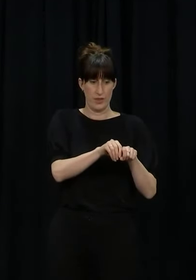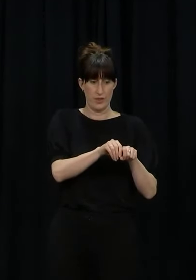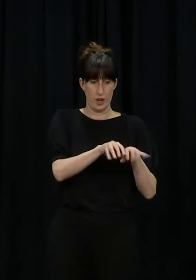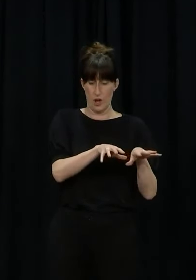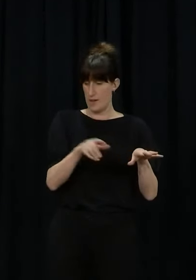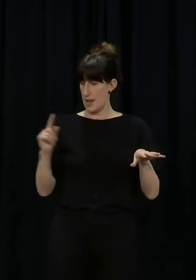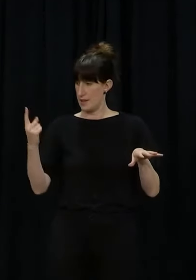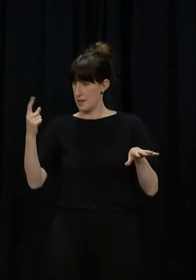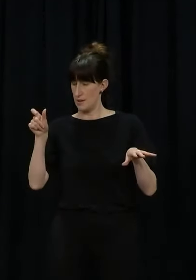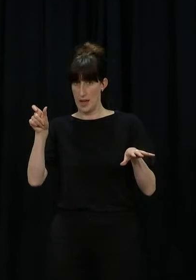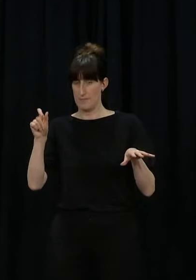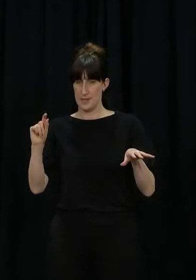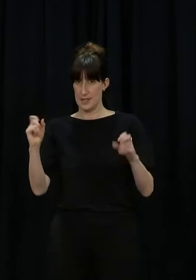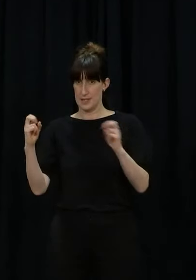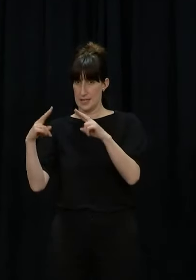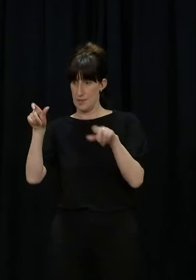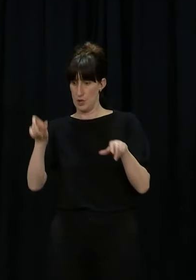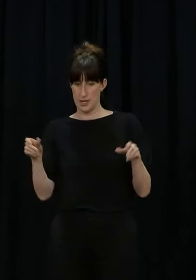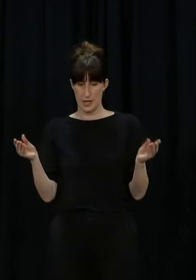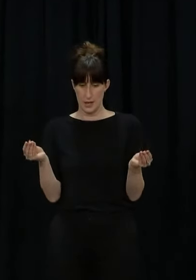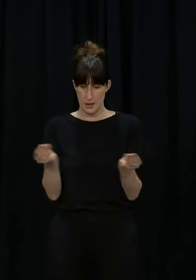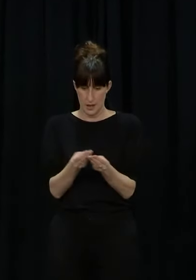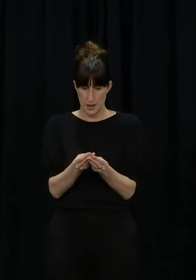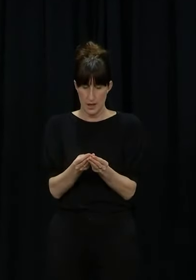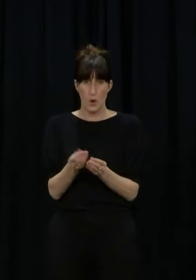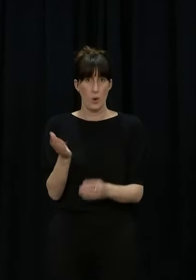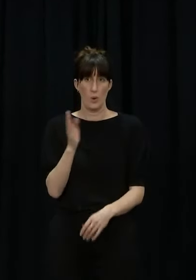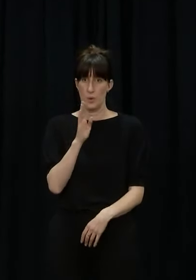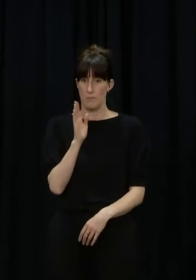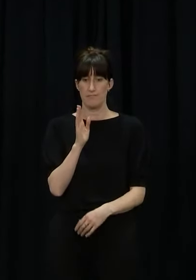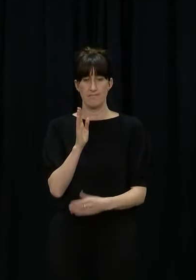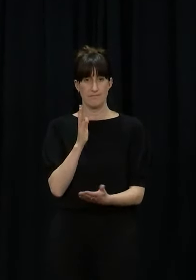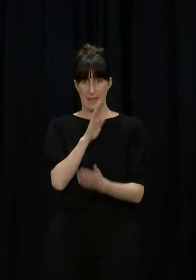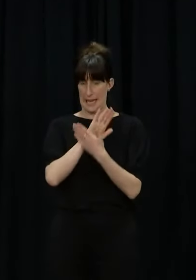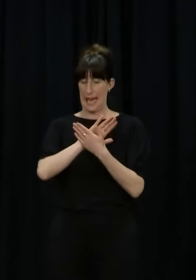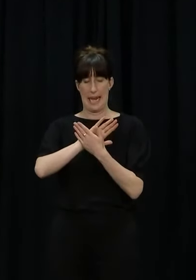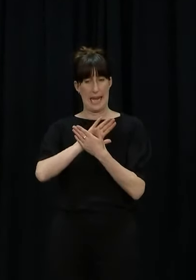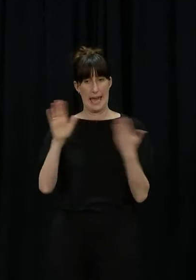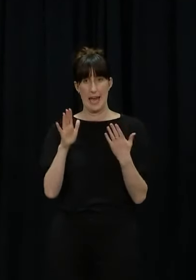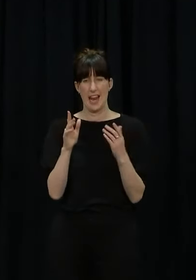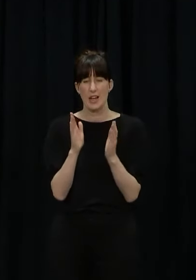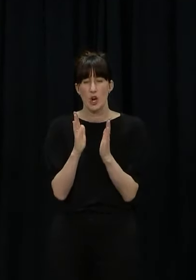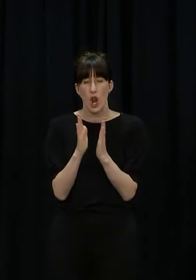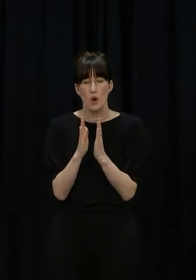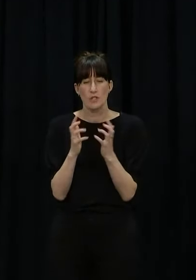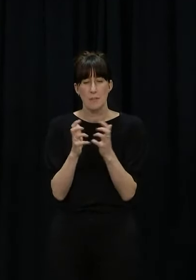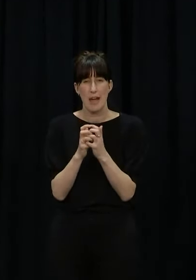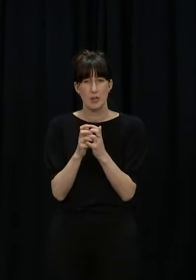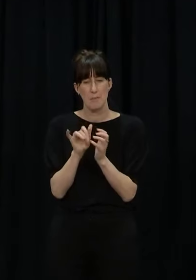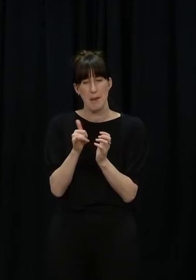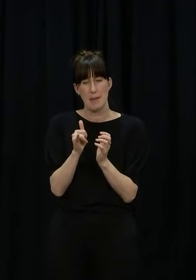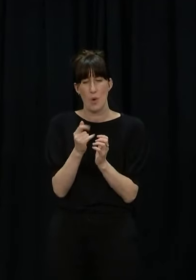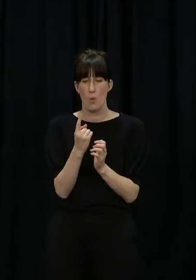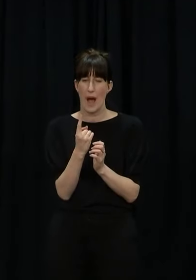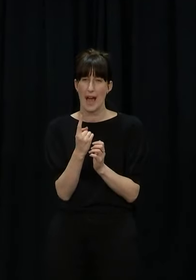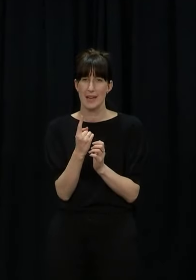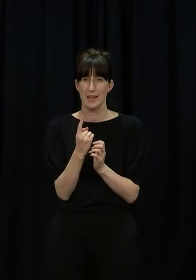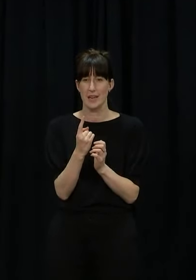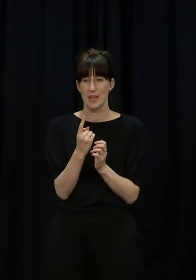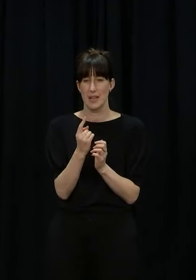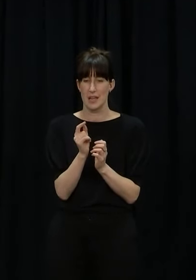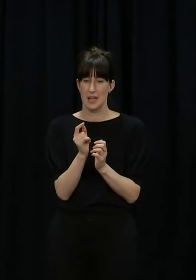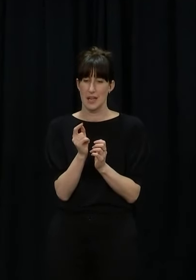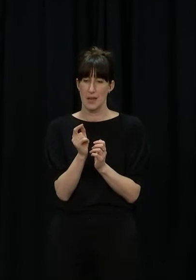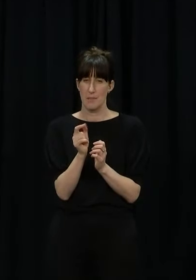said indistinguishable. So that means a really close match. There's just one element, they say one